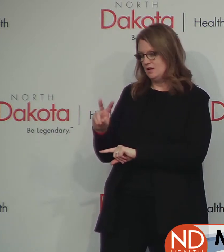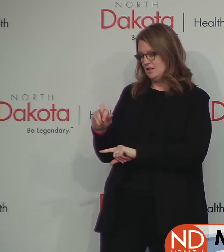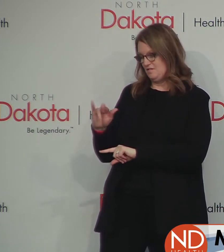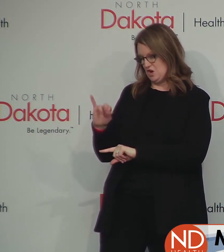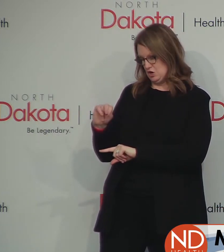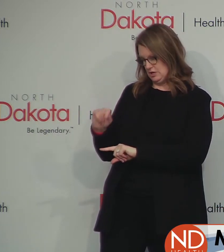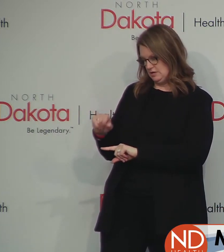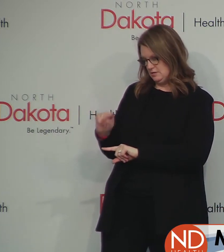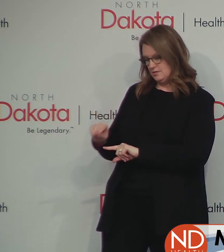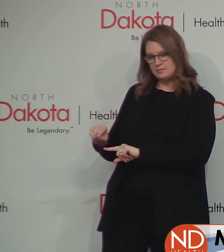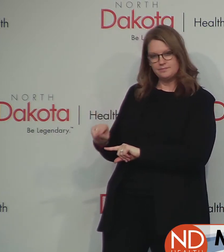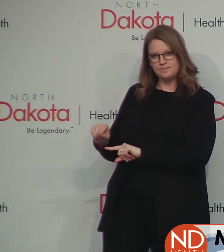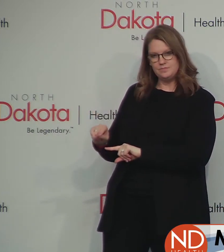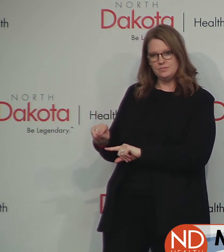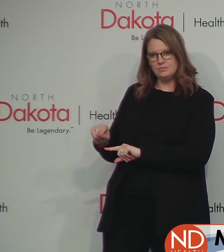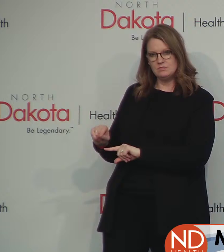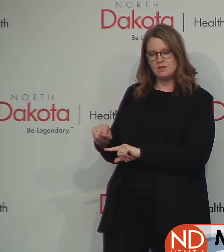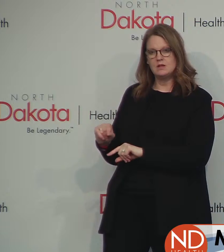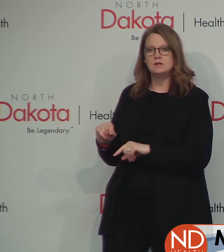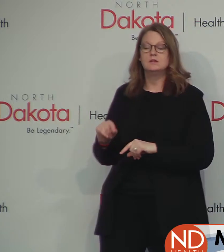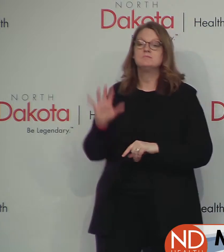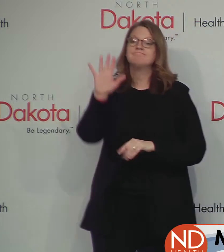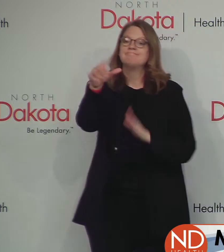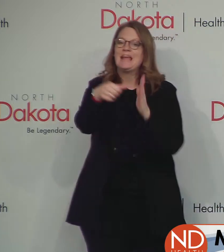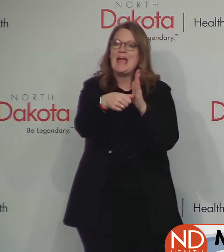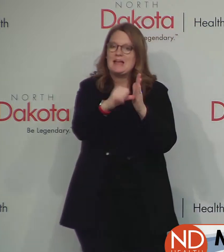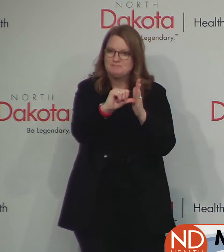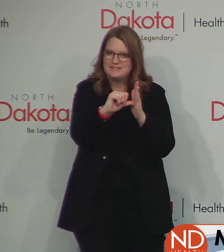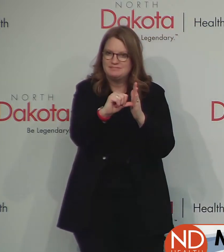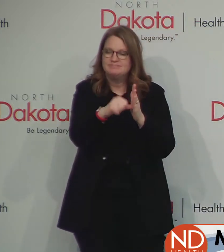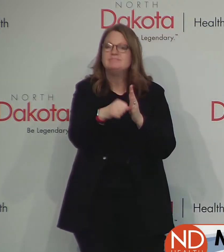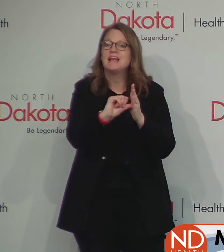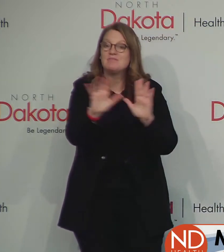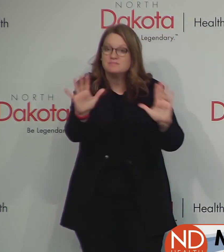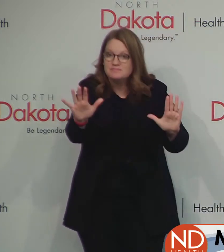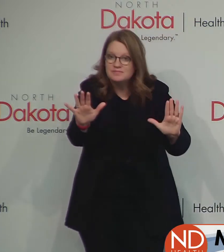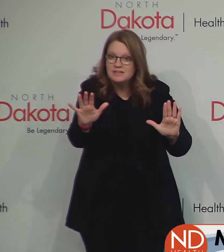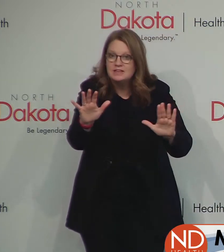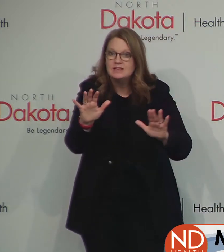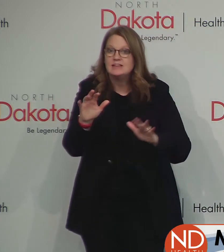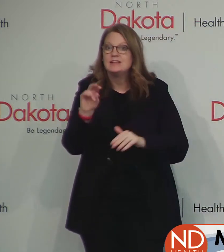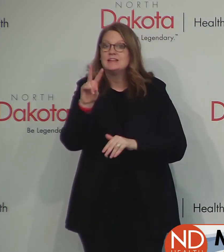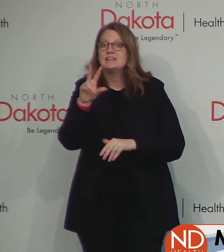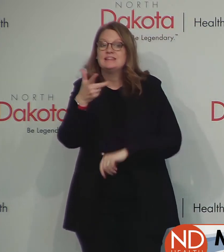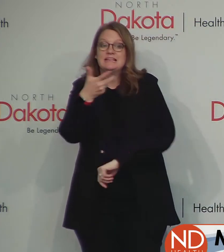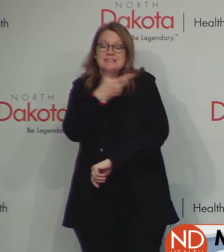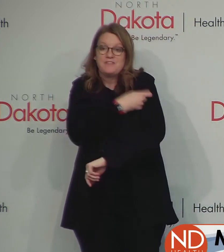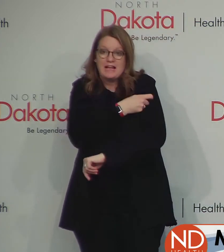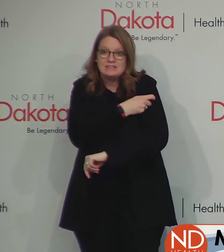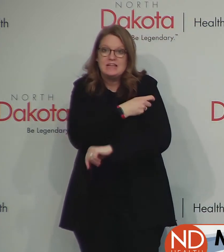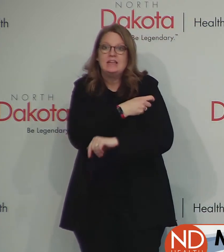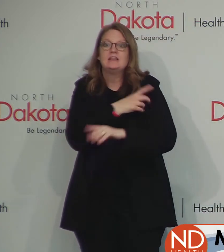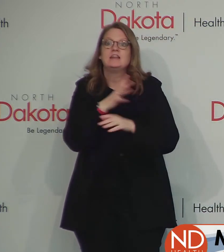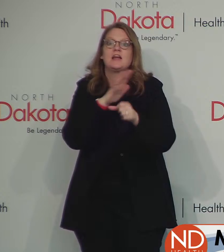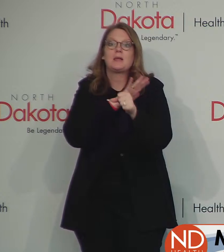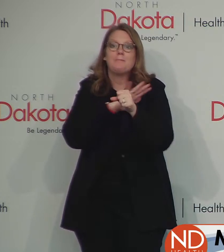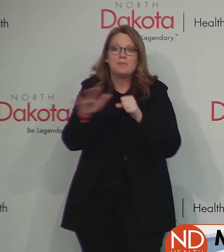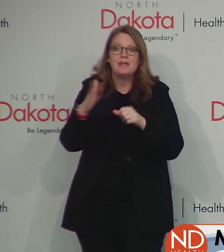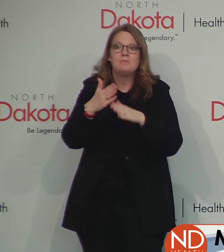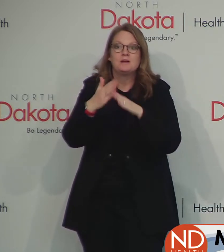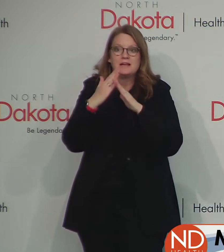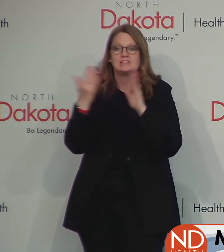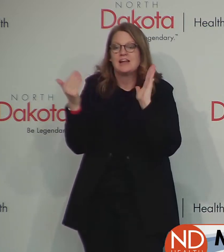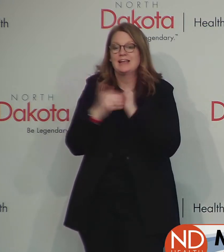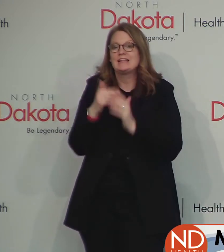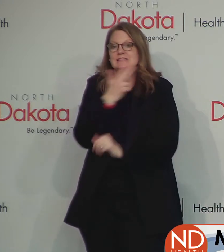later. But I want to stress, this vaccine offered complete protection against hospitalization and